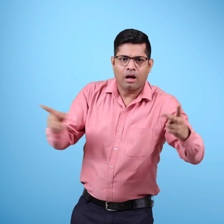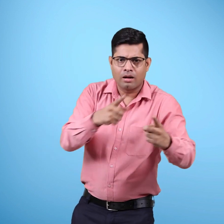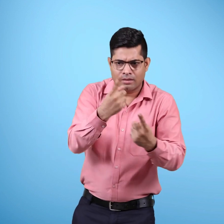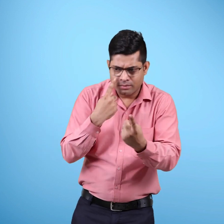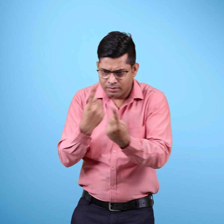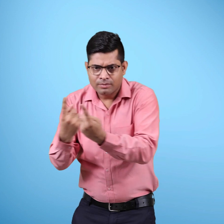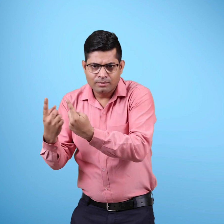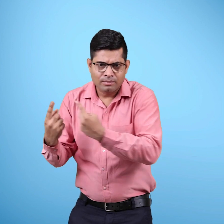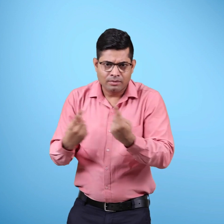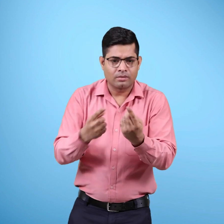borne by the stem.